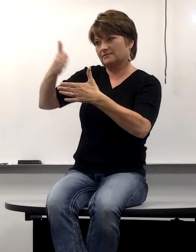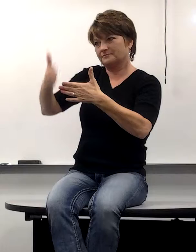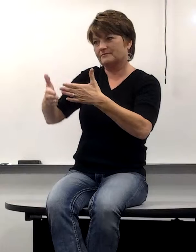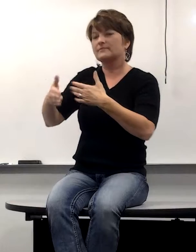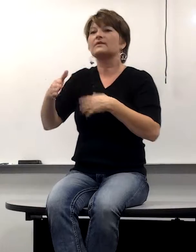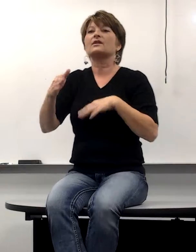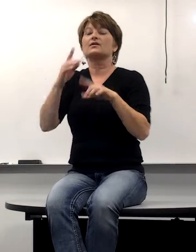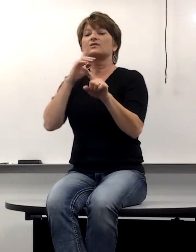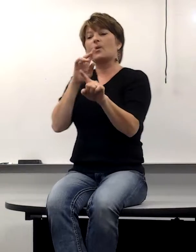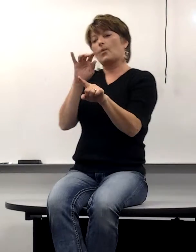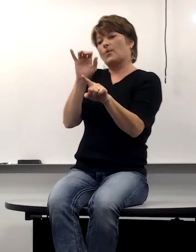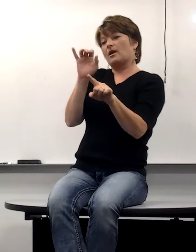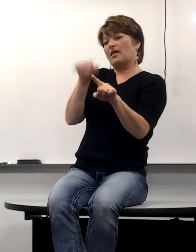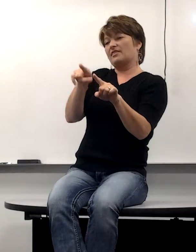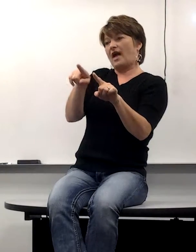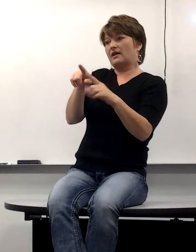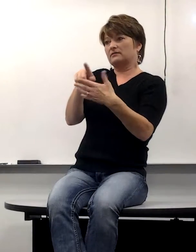so I shaved it over the weekend.